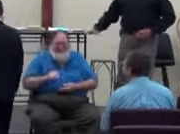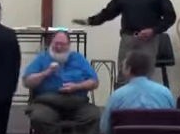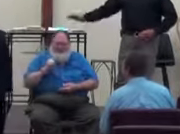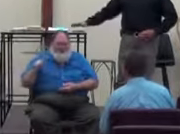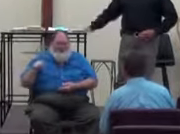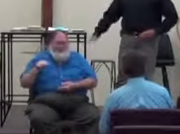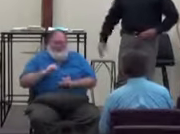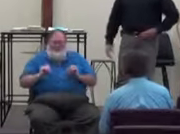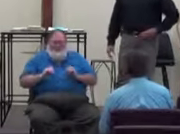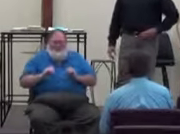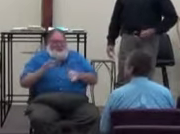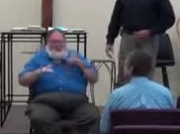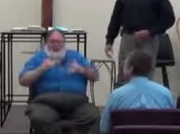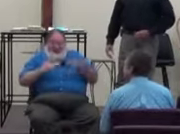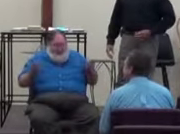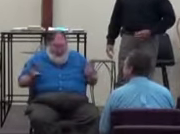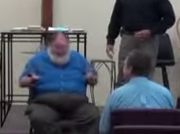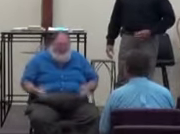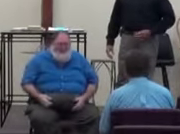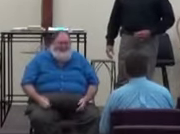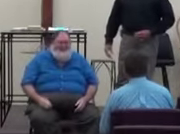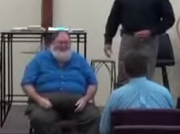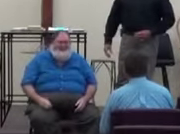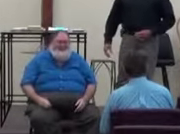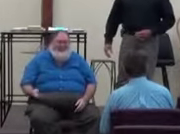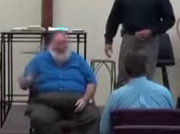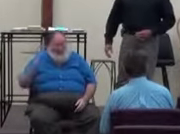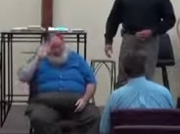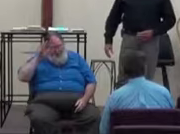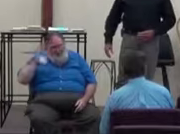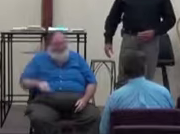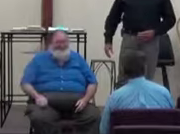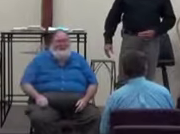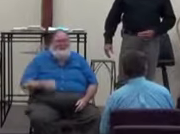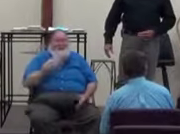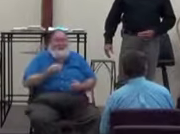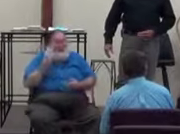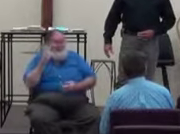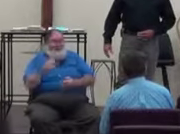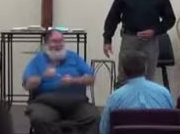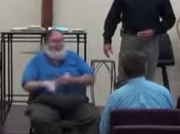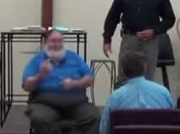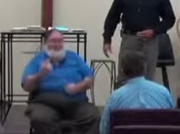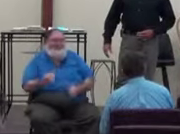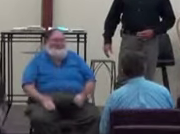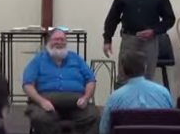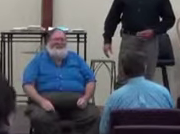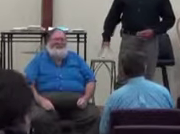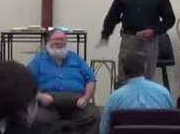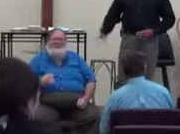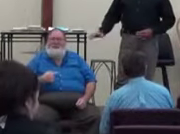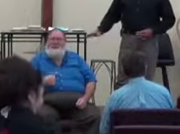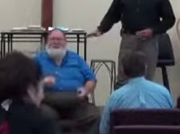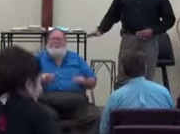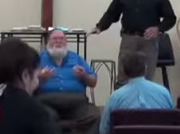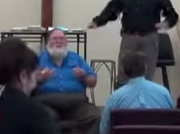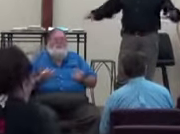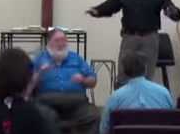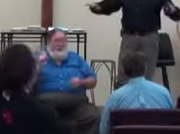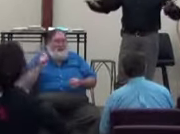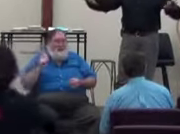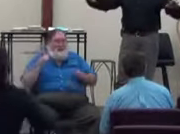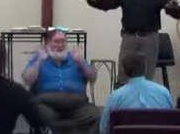you, nobody'd be excited around here. Well, good to see everybody. We're getting some much-needed